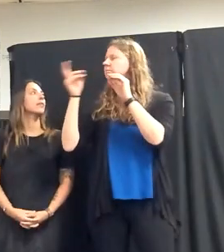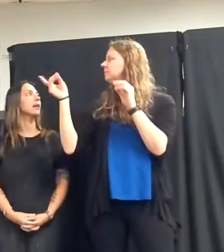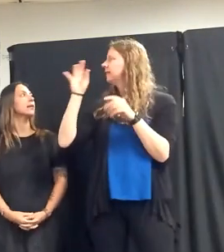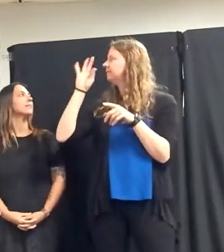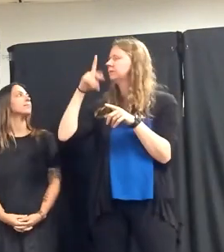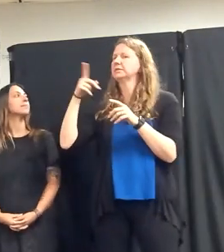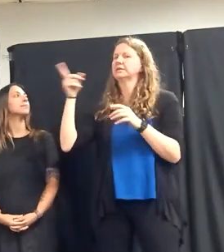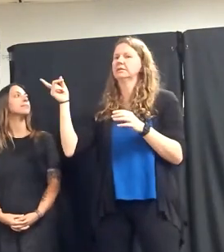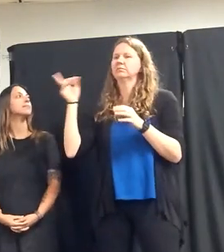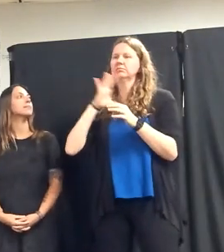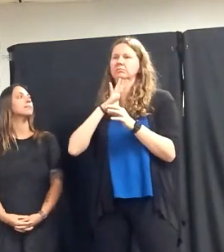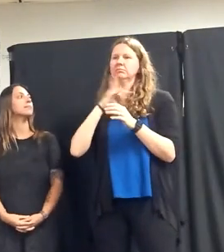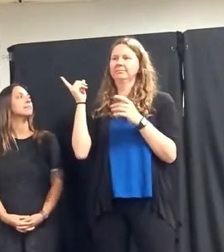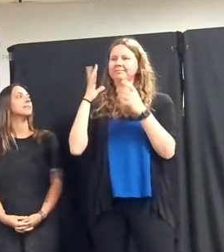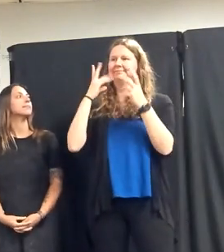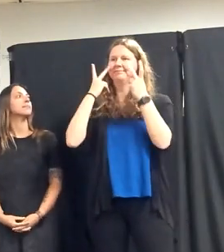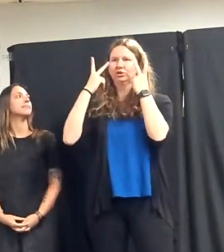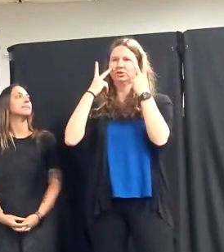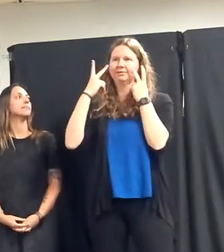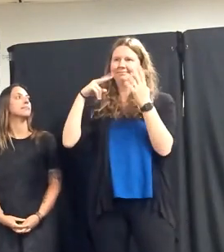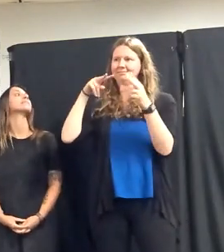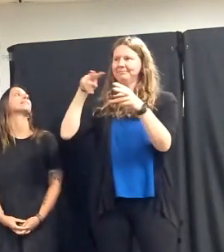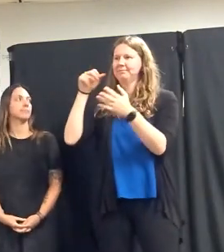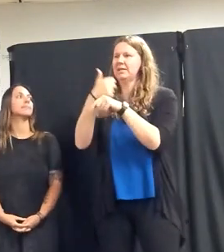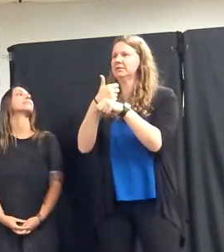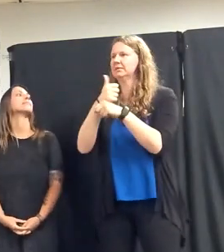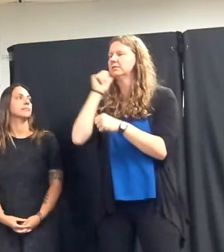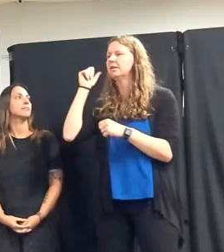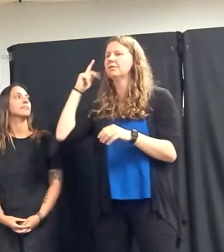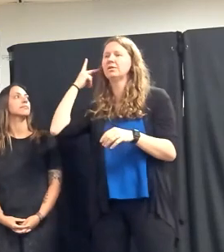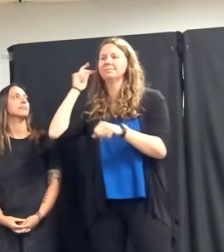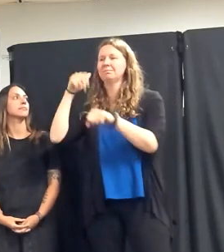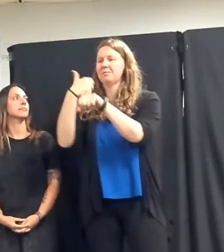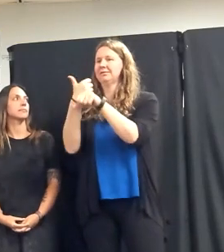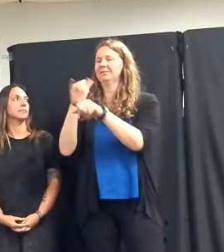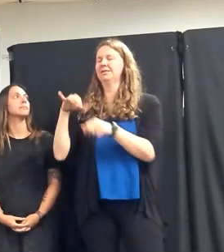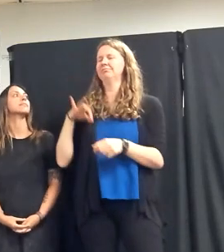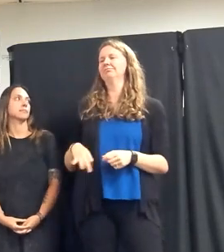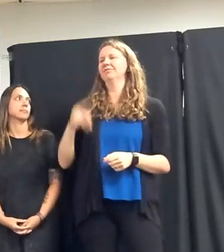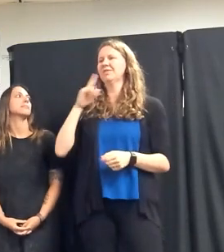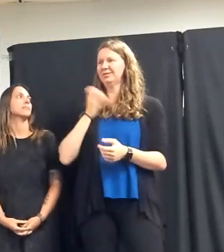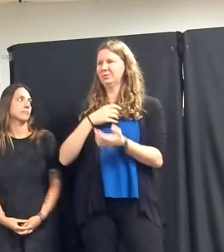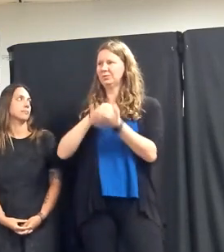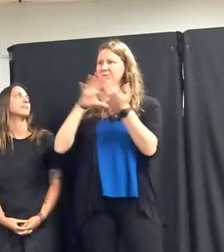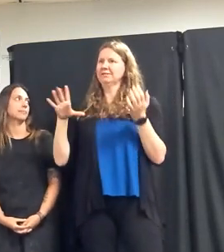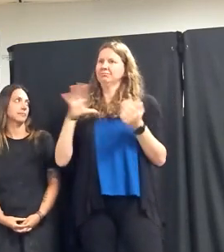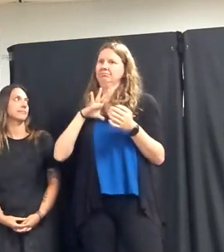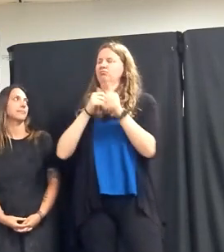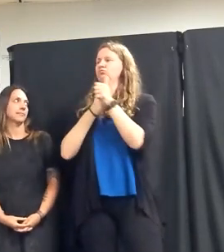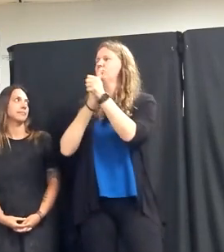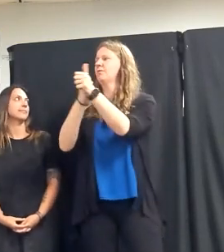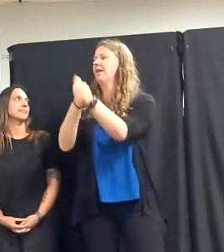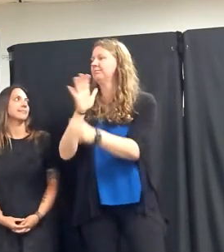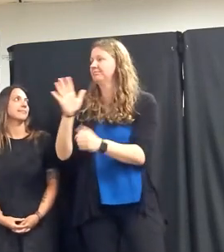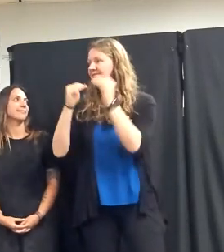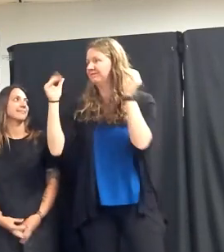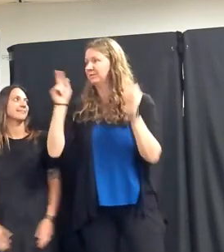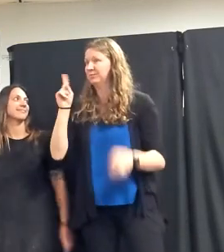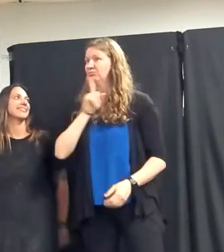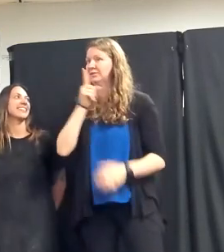And if I could add, Fountas and Pinnell is a phenomenal program. It is very visual based. It is not phonics based, which is